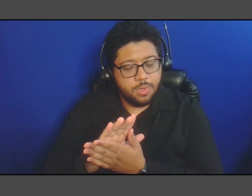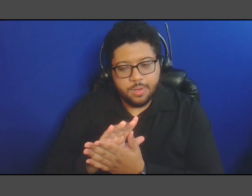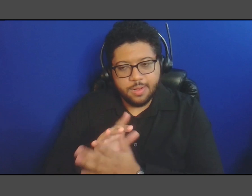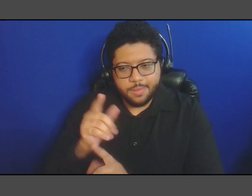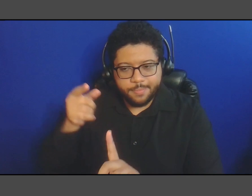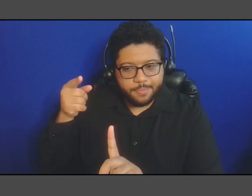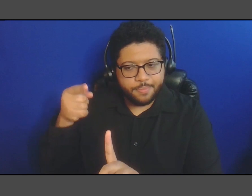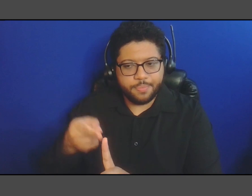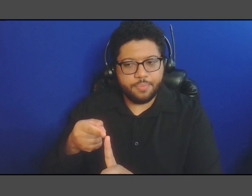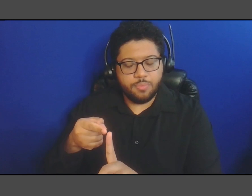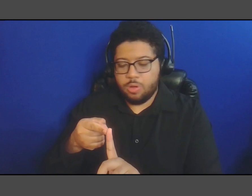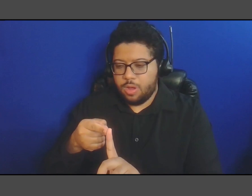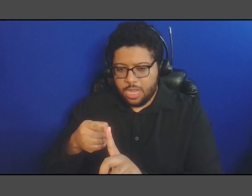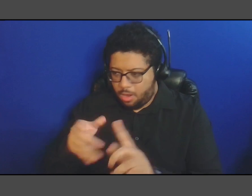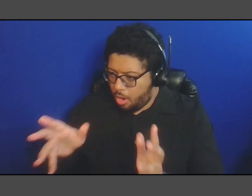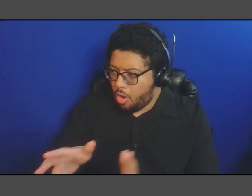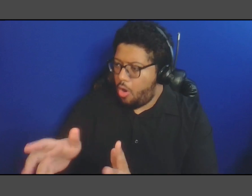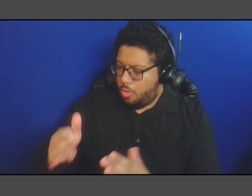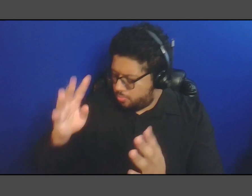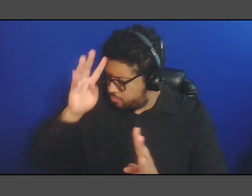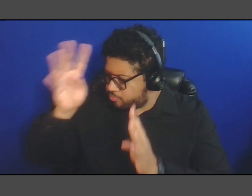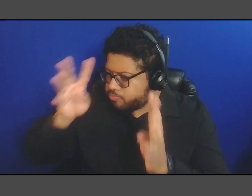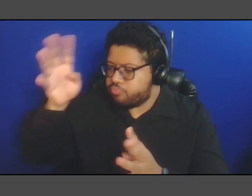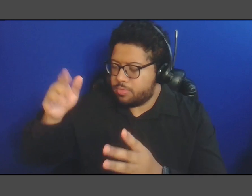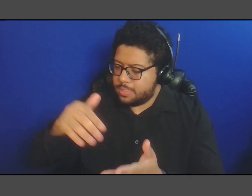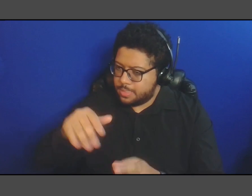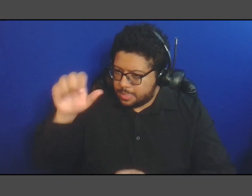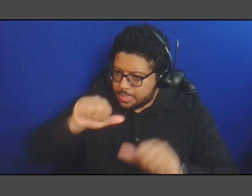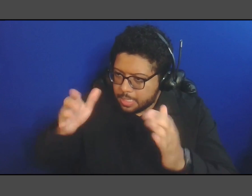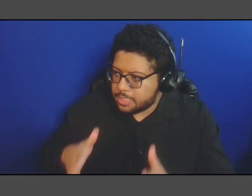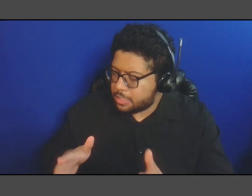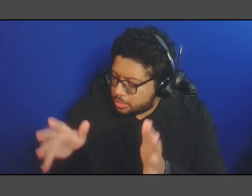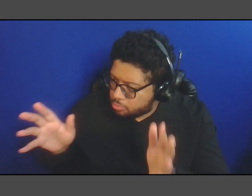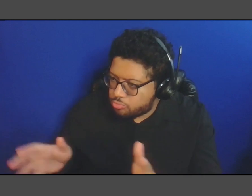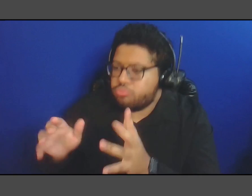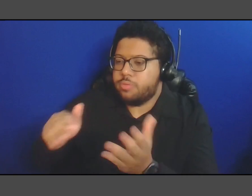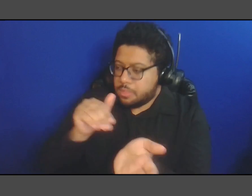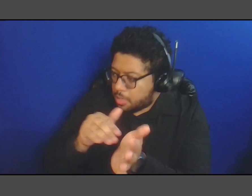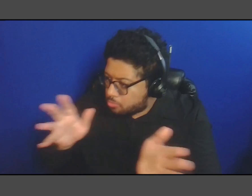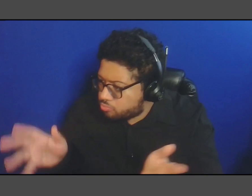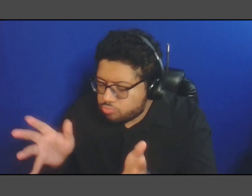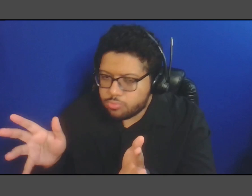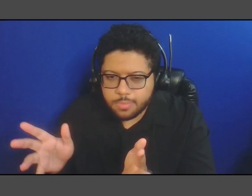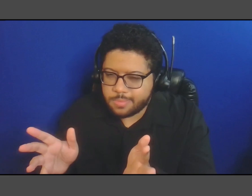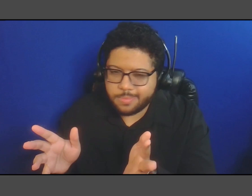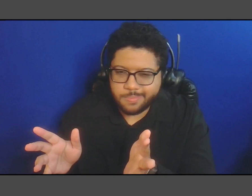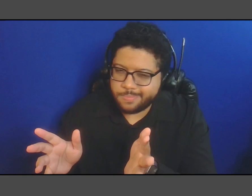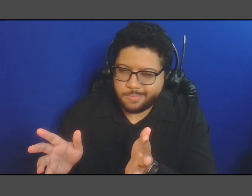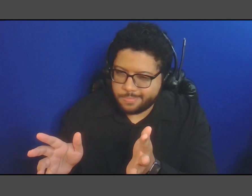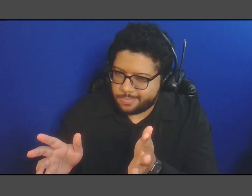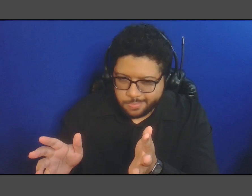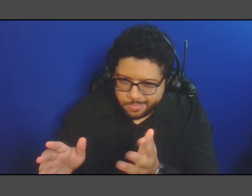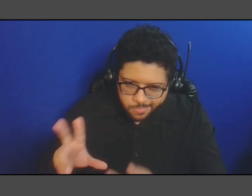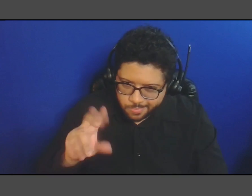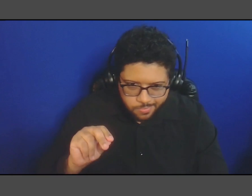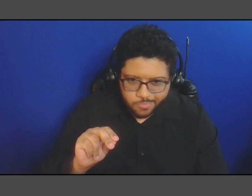inventor or scientist or doctor. They were there to they wanted